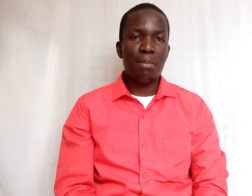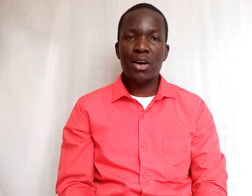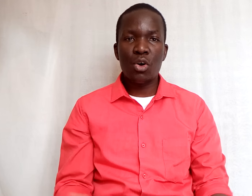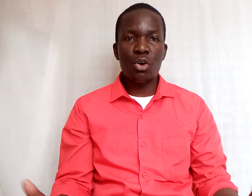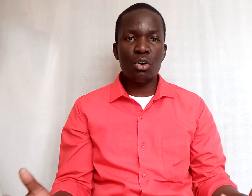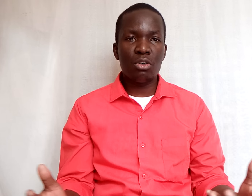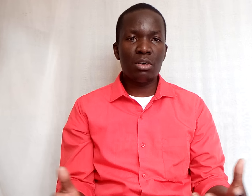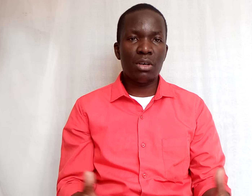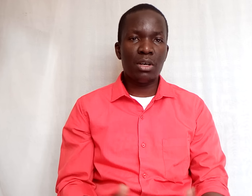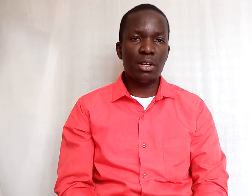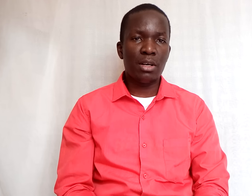mango,